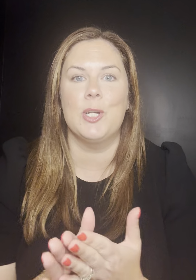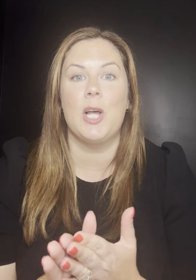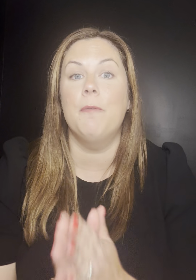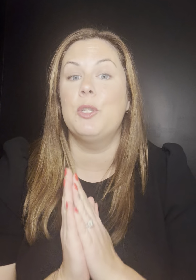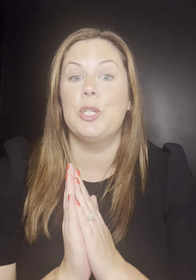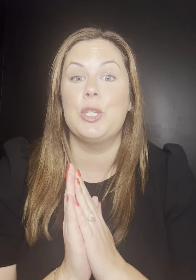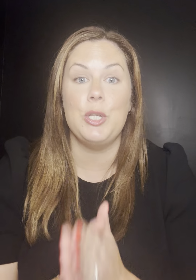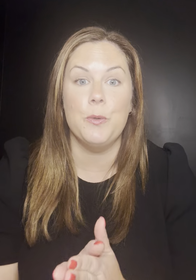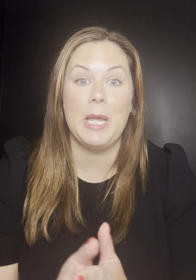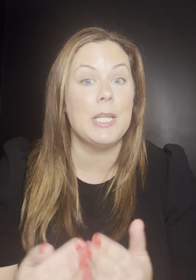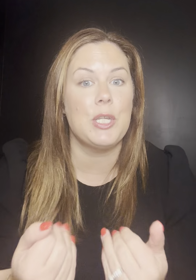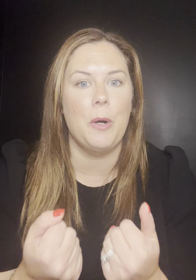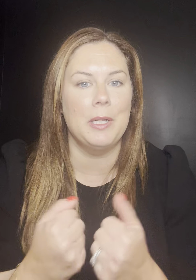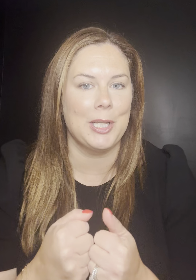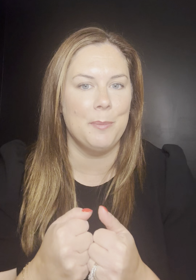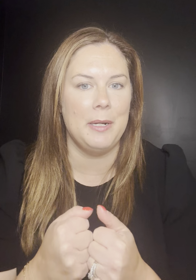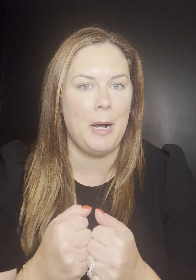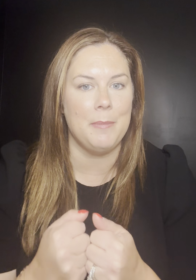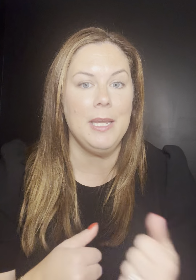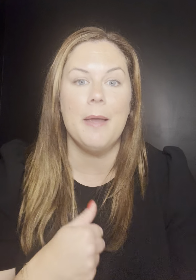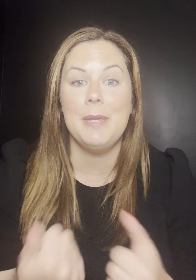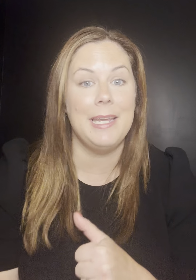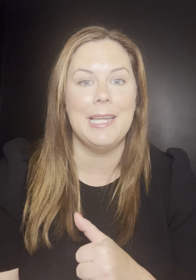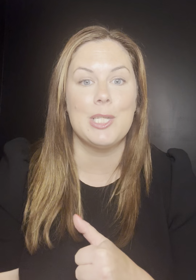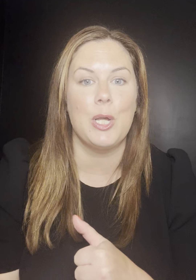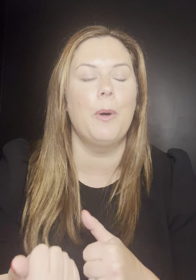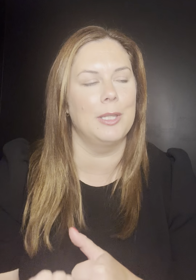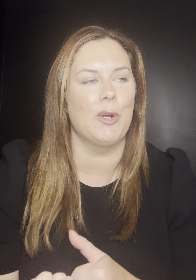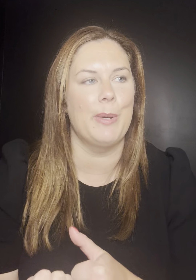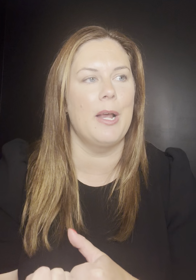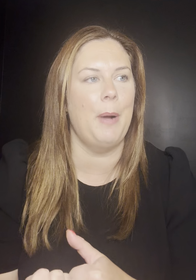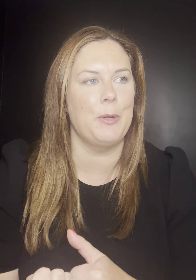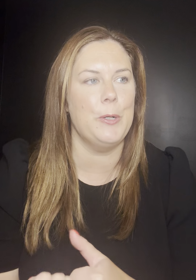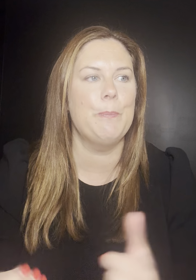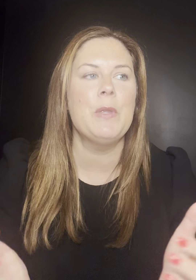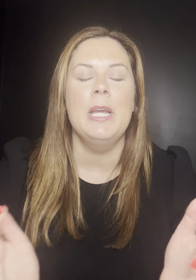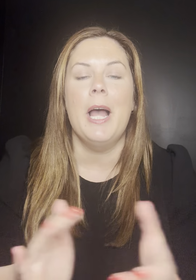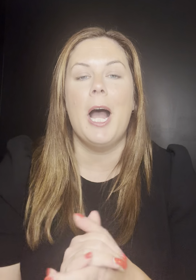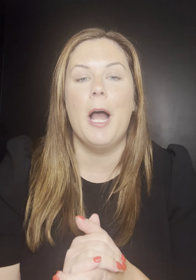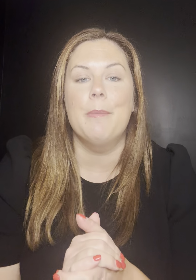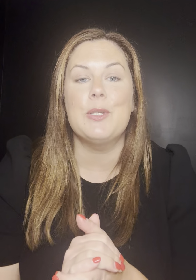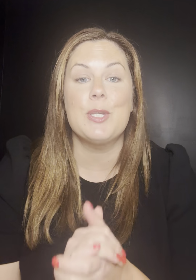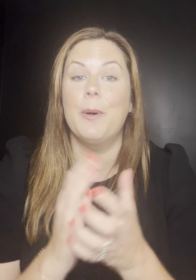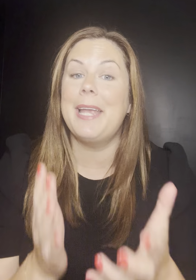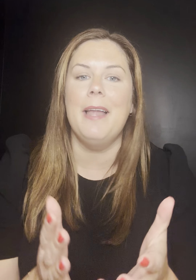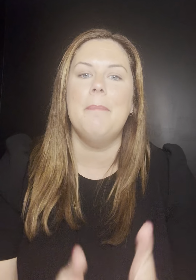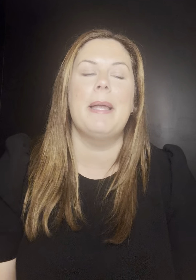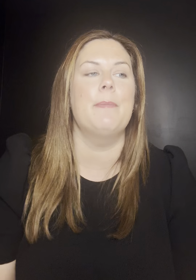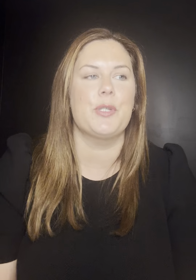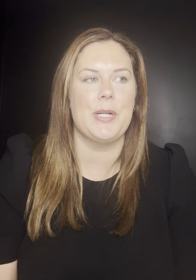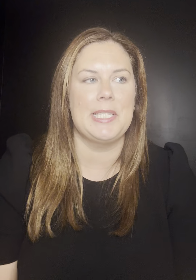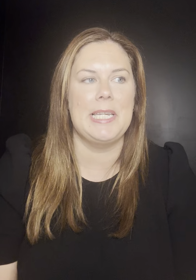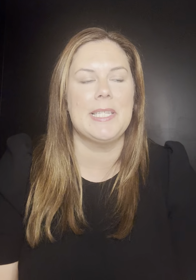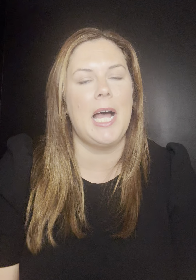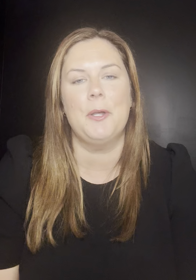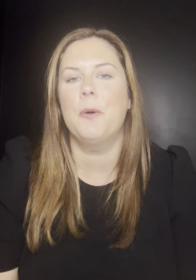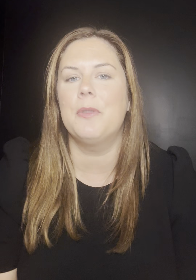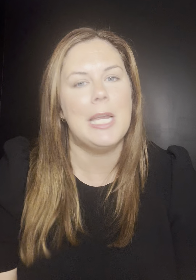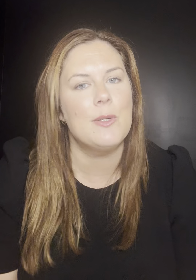off with just you getting to know a little bit about me and me getting to know a little bit about you. So again, my name is Christy Desano. Thank you so